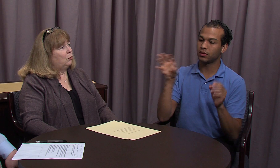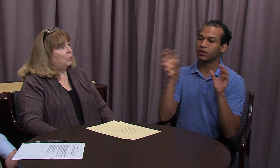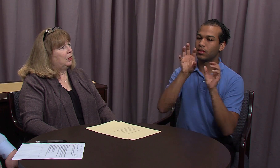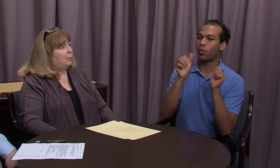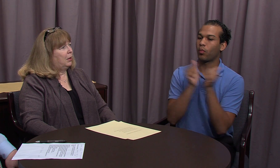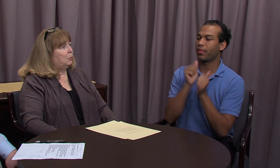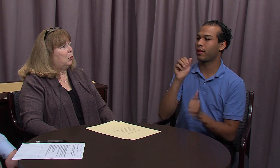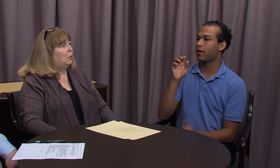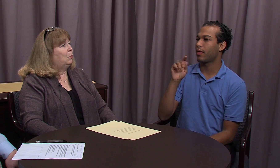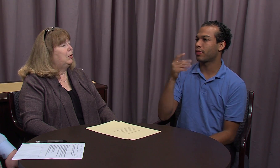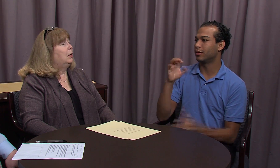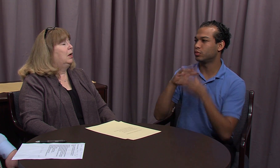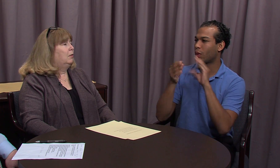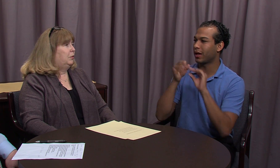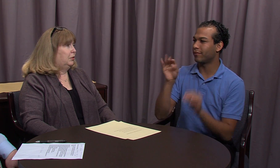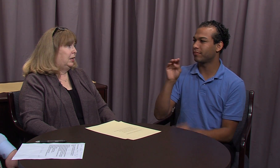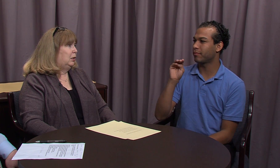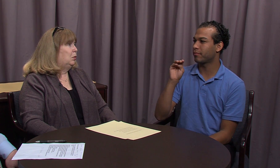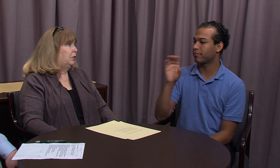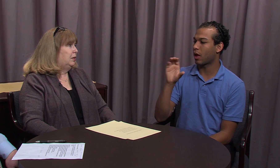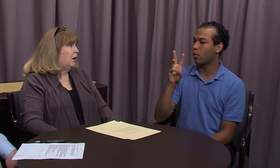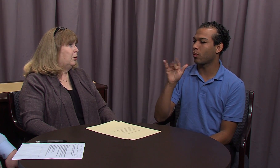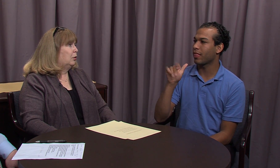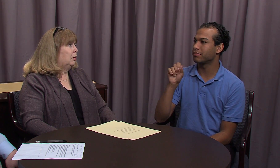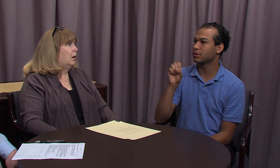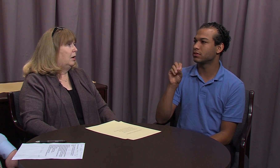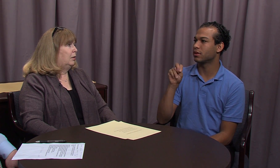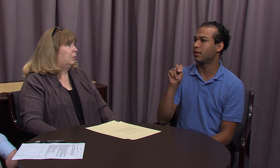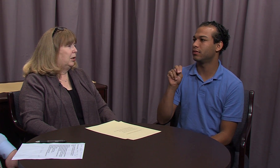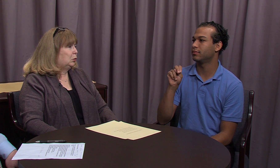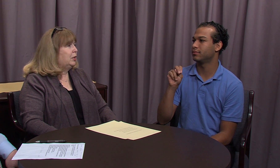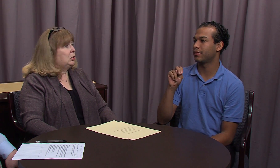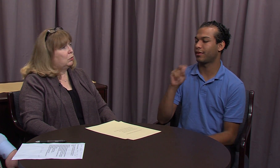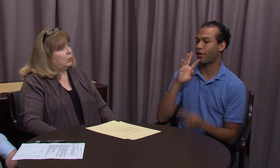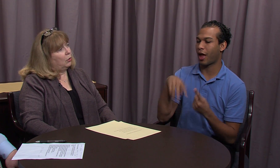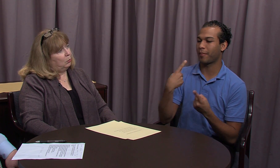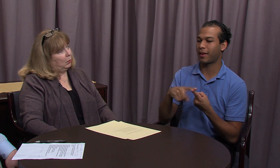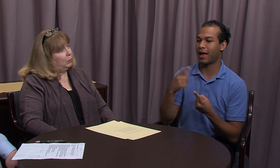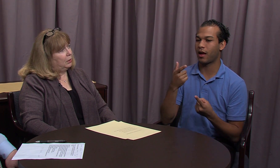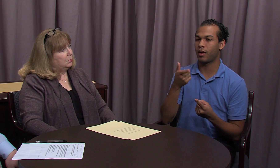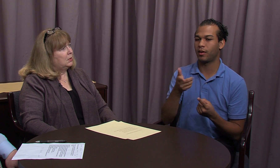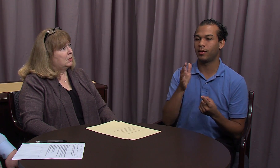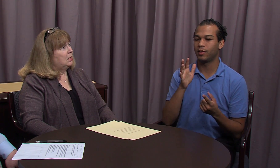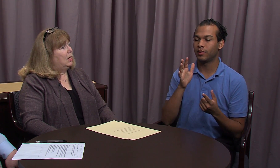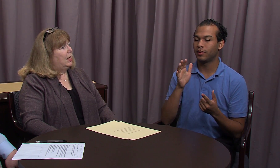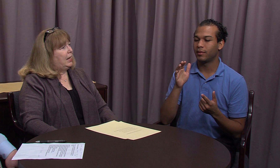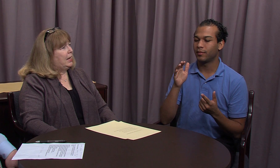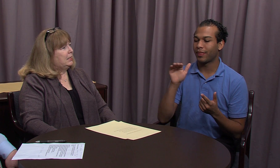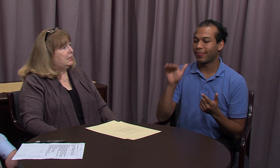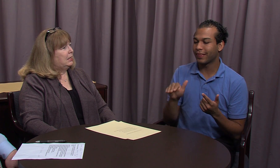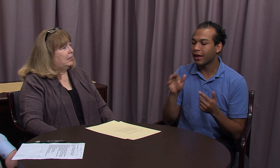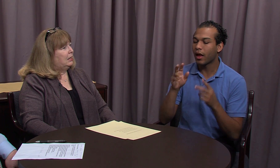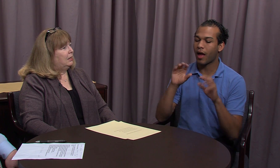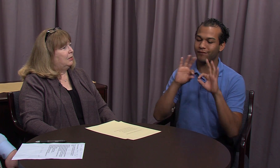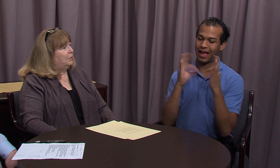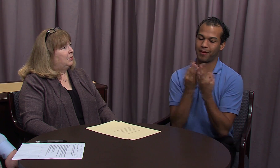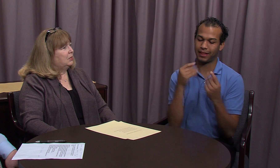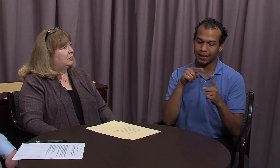forth in that part of the program, we fill that in with another Mark Twain story called The McWilliamses. And